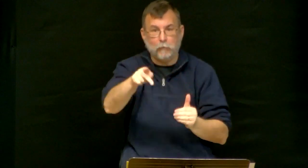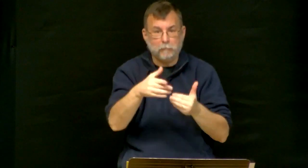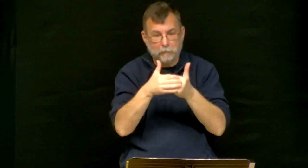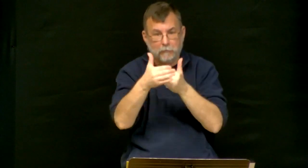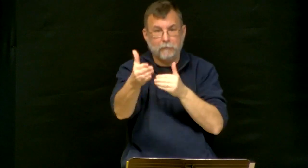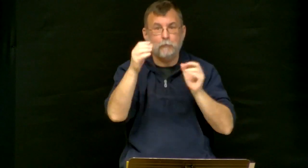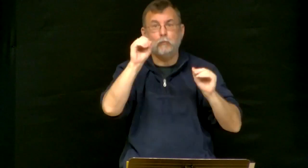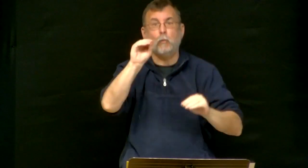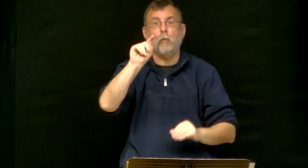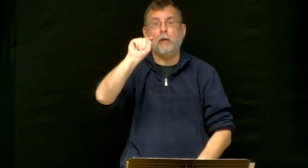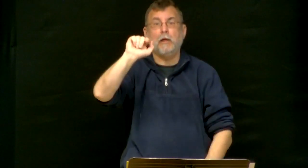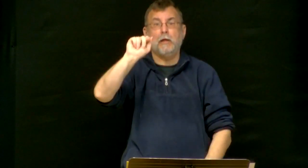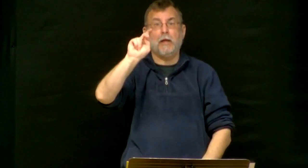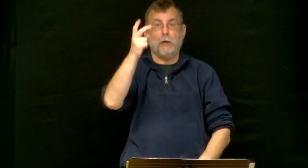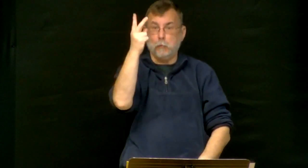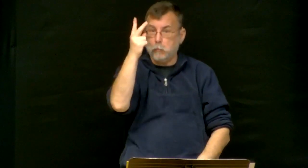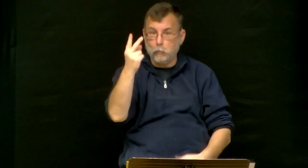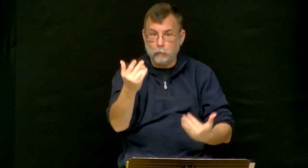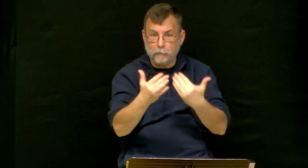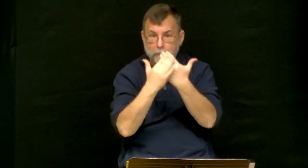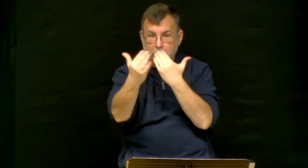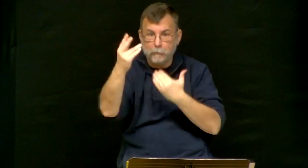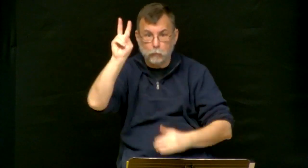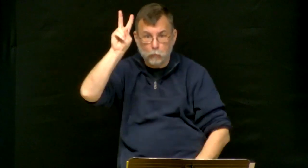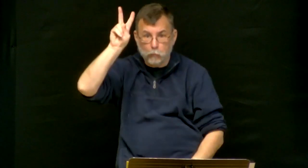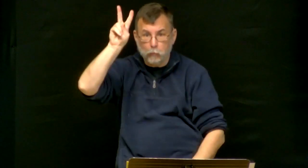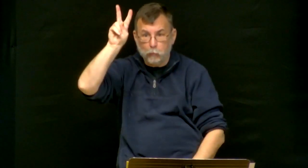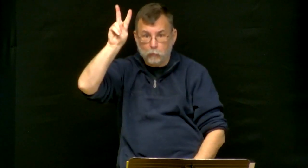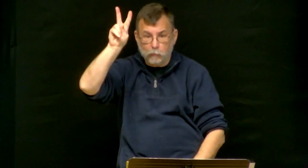So hopefully we can finish the service. This is our take two.